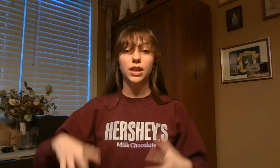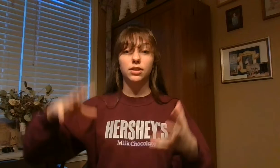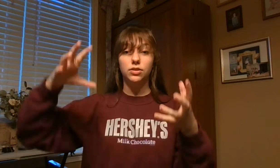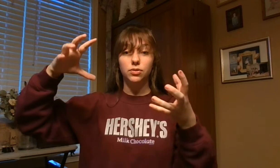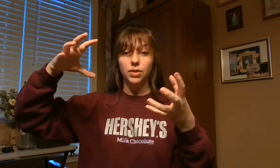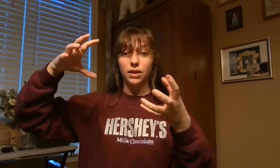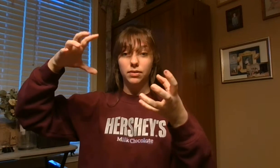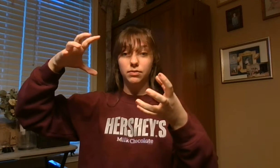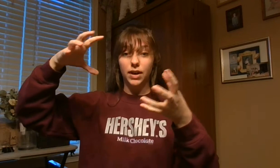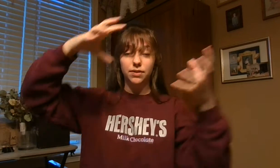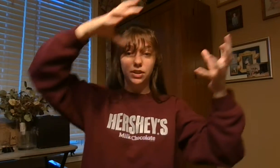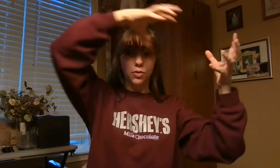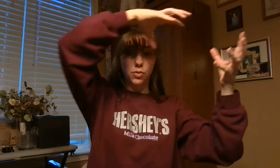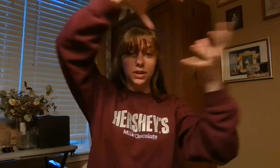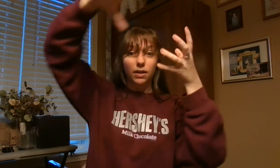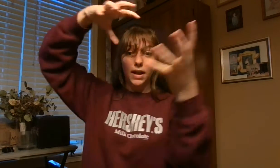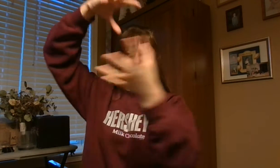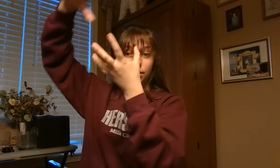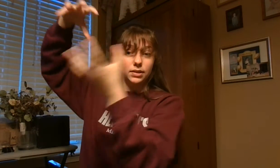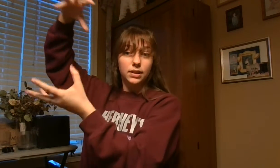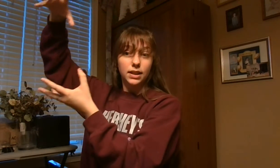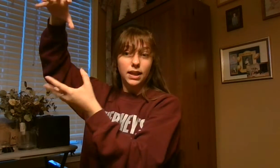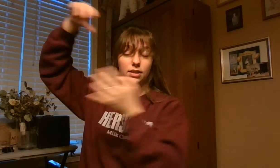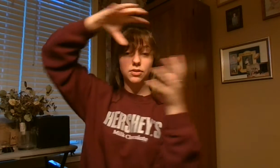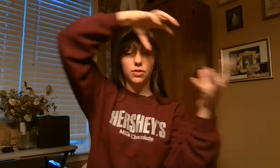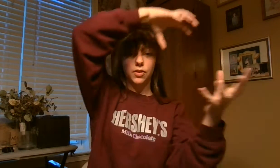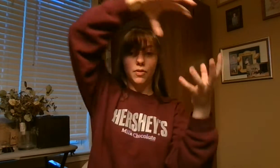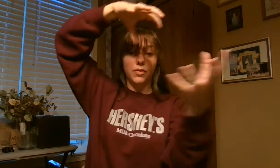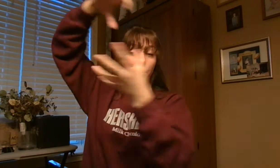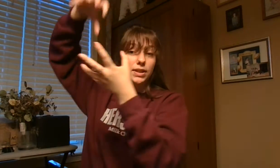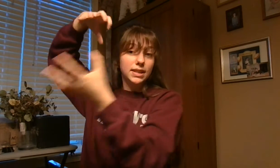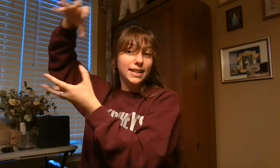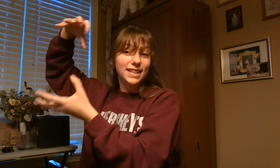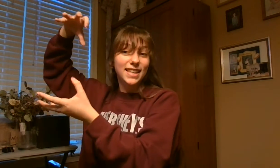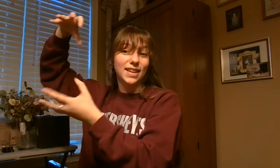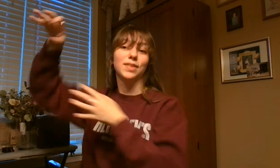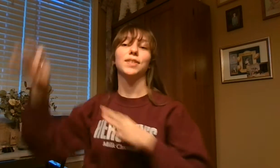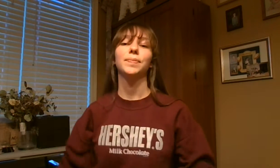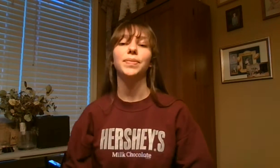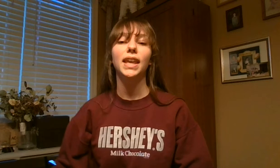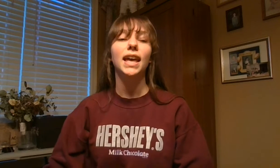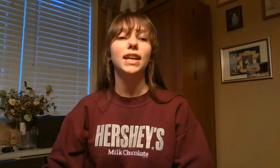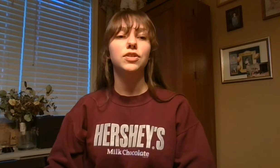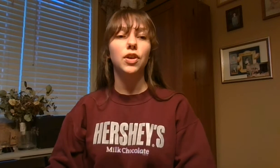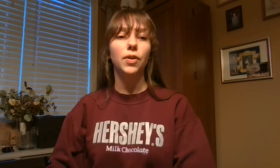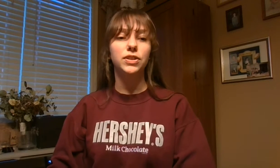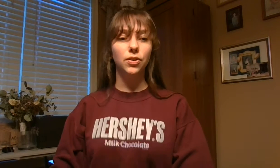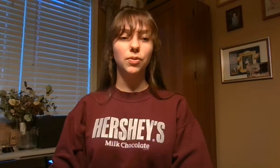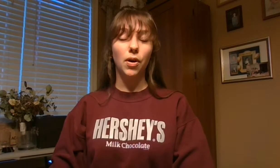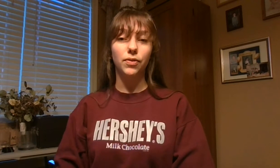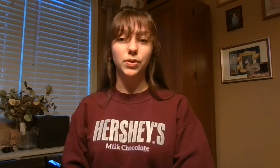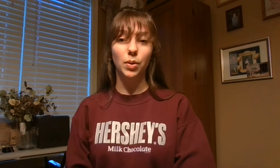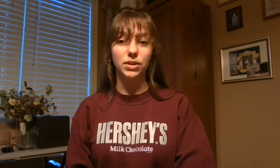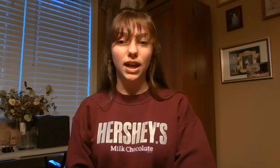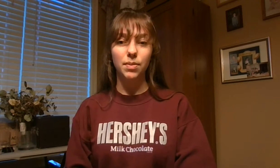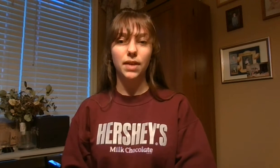take two like fives like you're holding a cloud and you're going from one side to the other. So let's go through all those one more time and